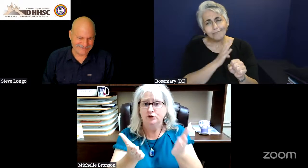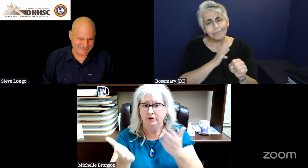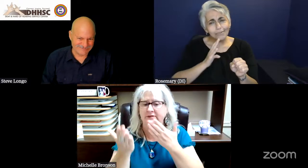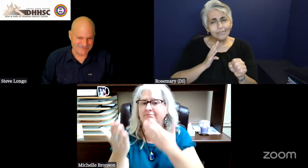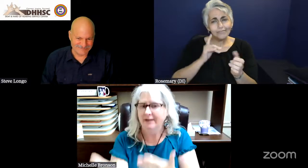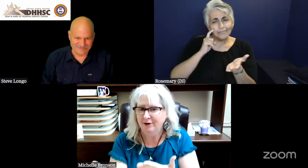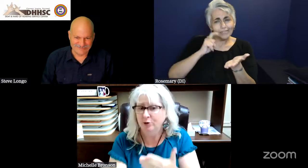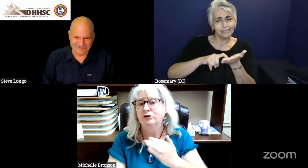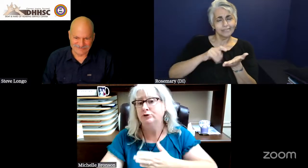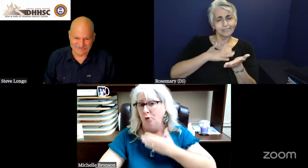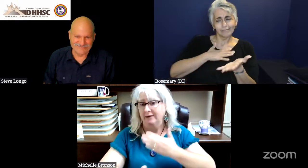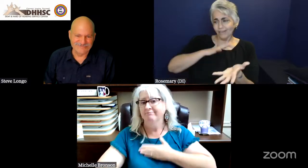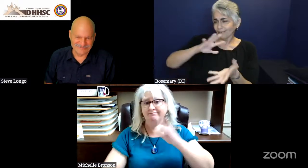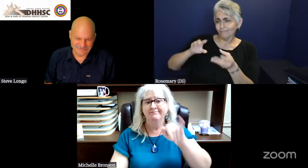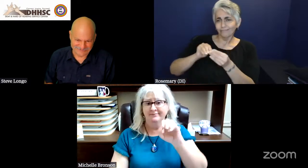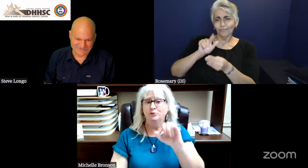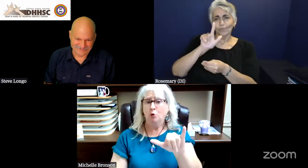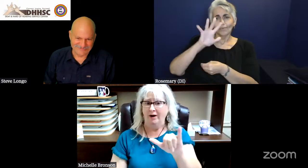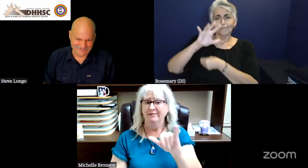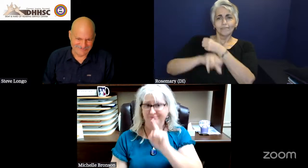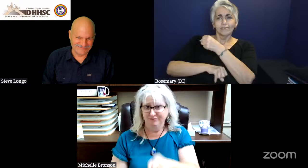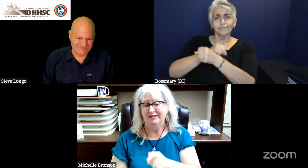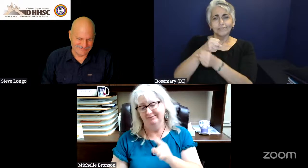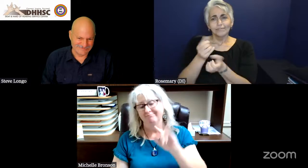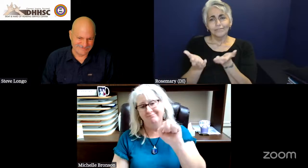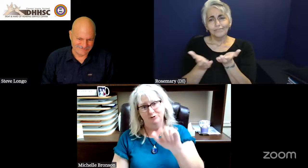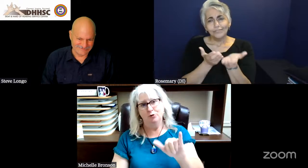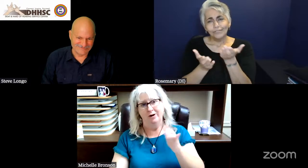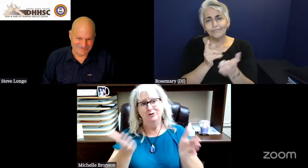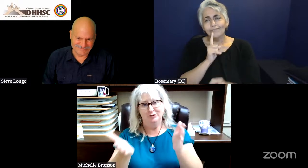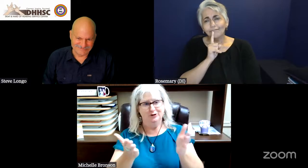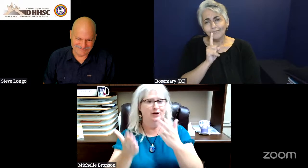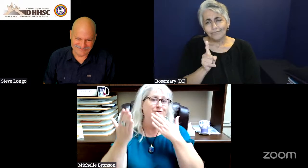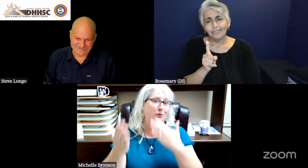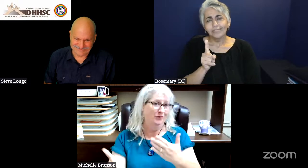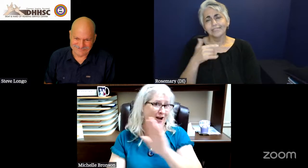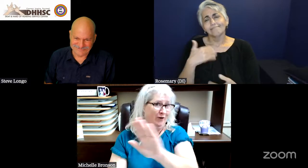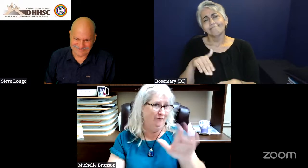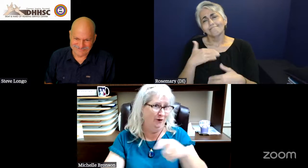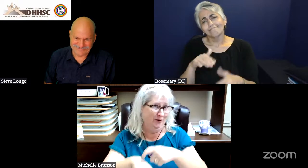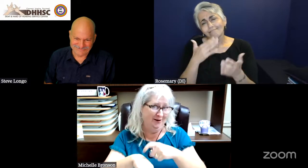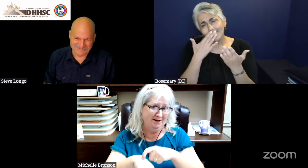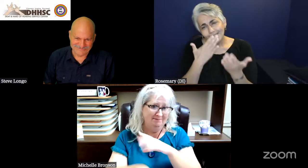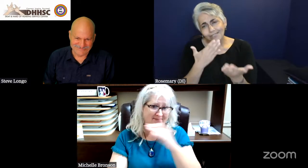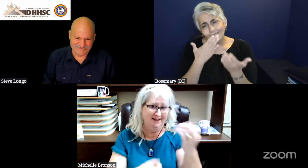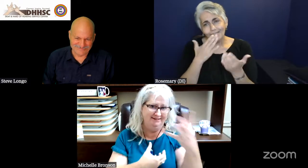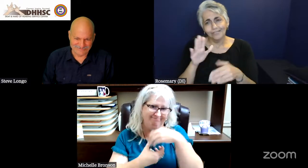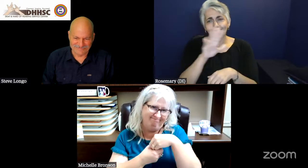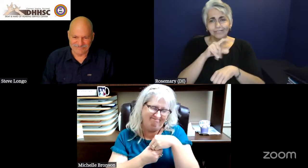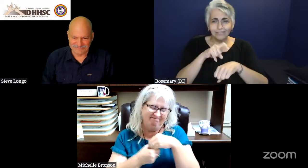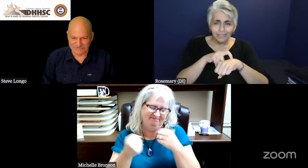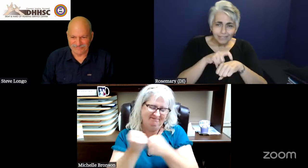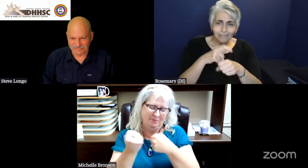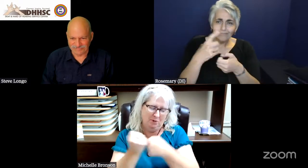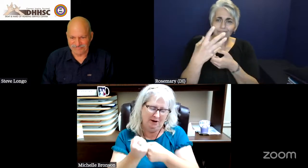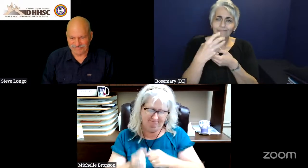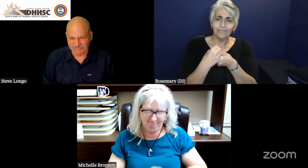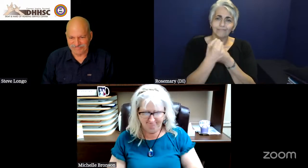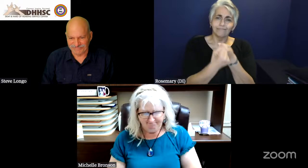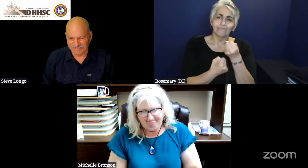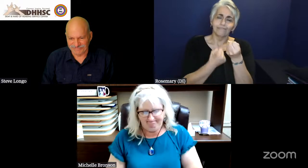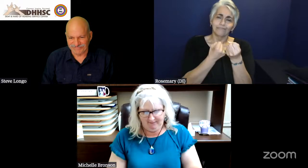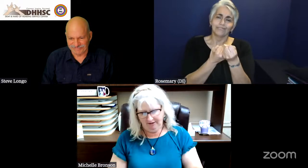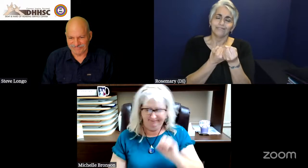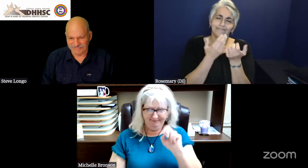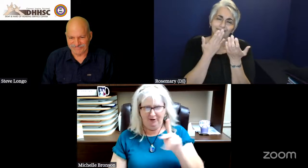board recognized my years of service. Thank you. It's really been a joy, a true joy